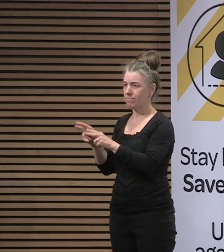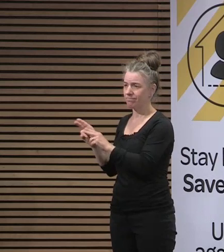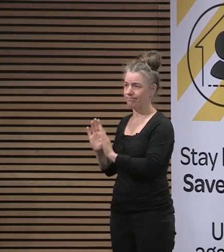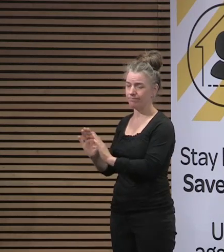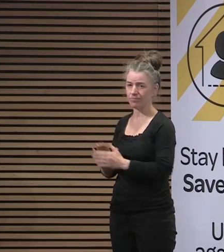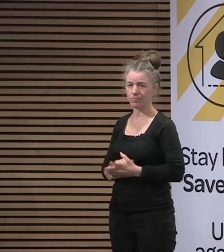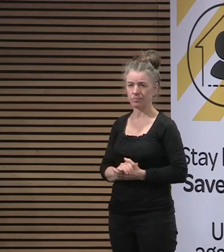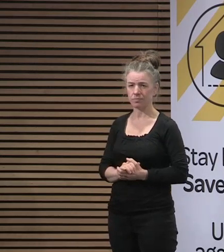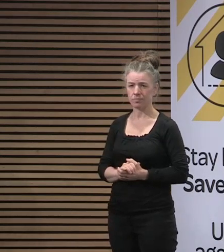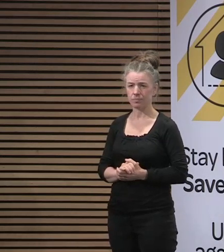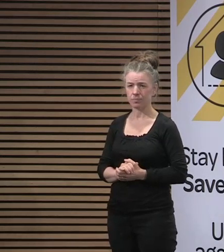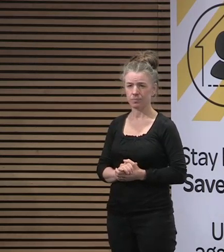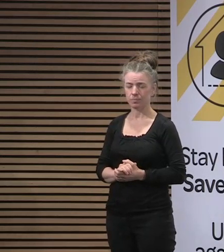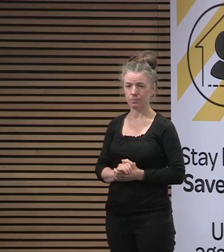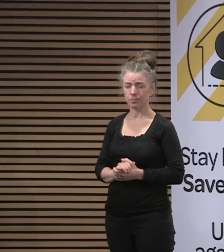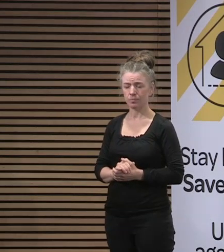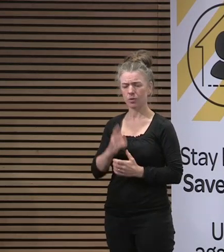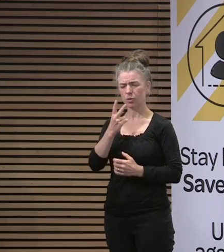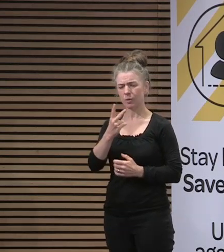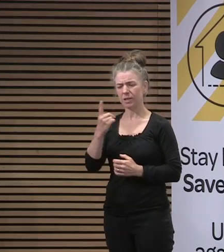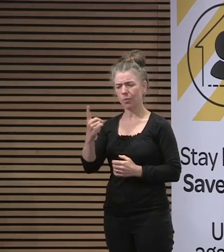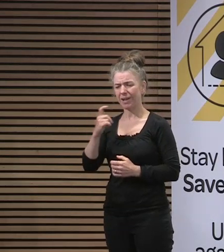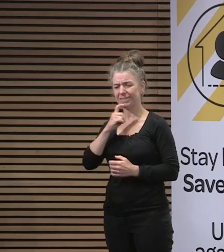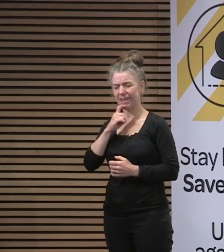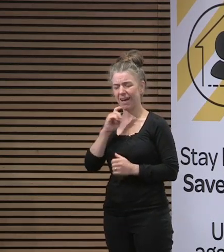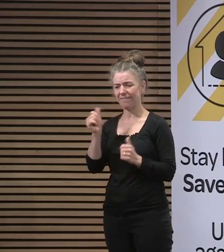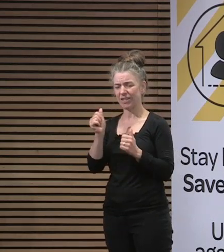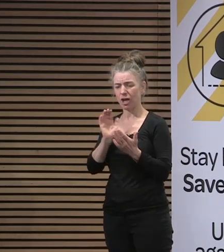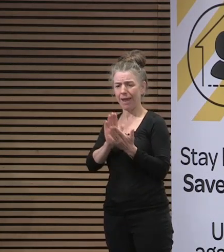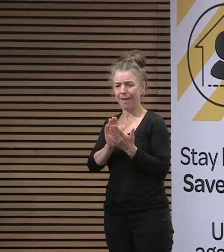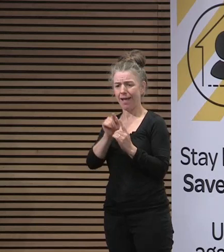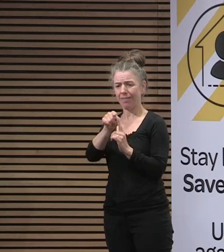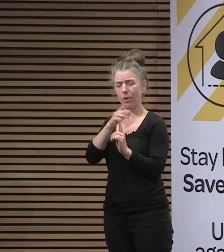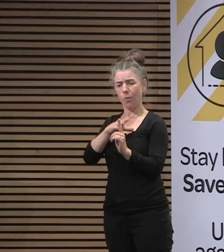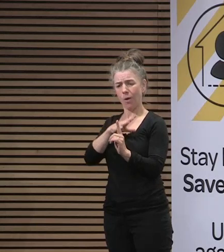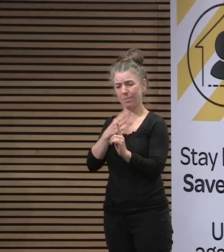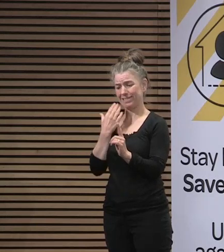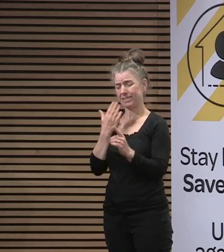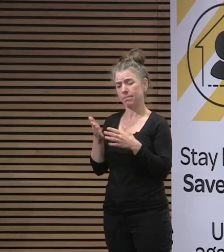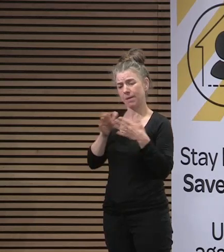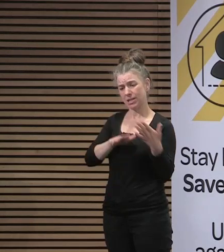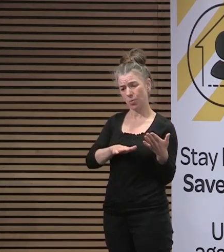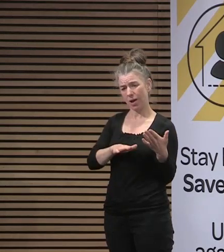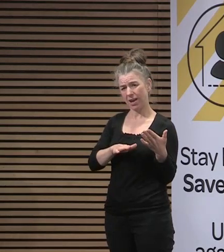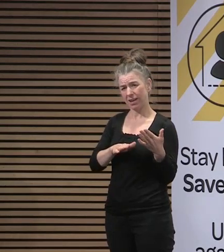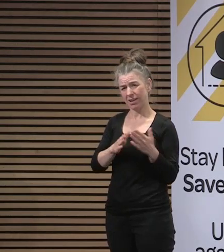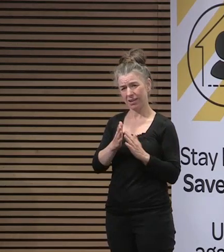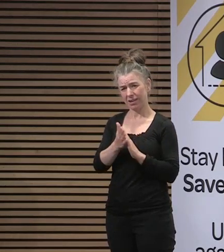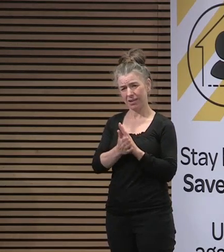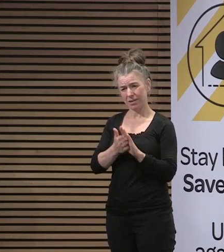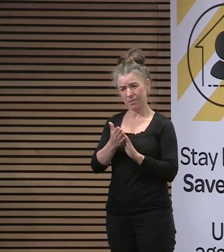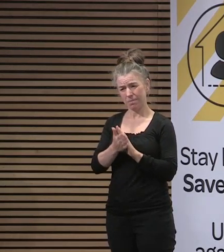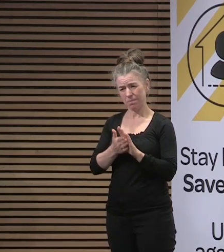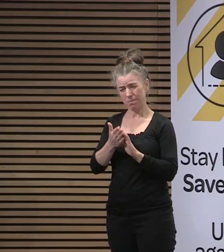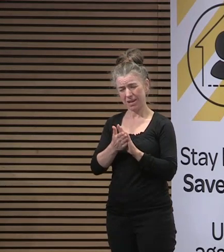those 21 staff members were exposed to the person with COVID, has that highlighted any